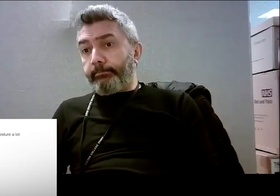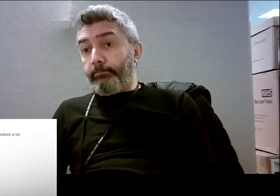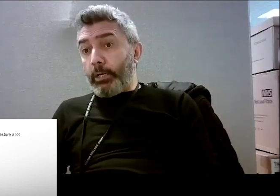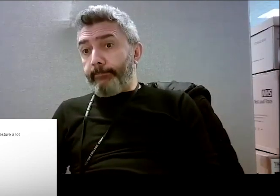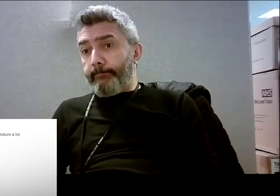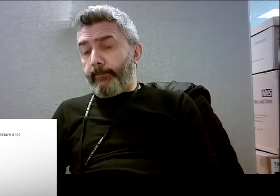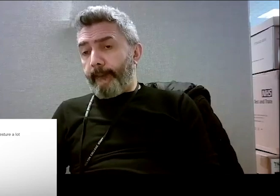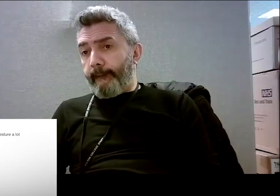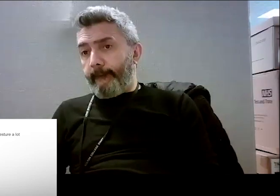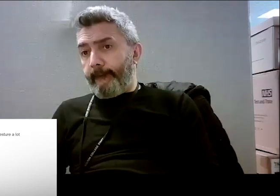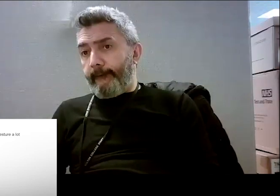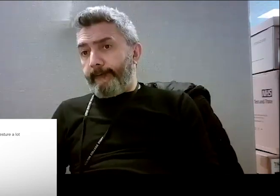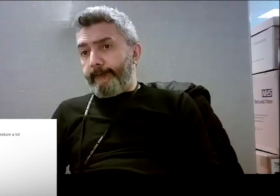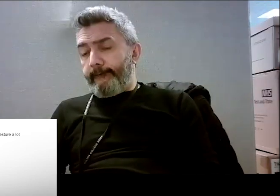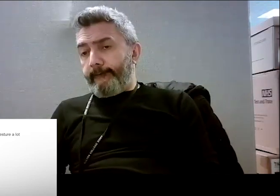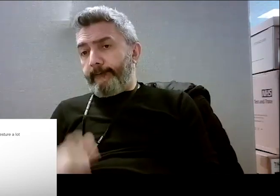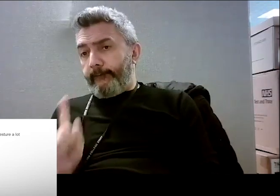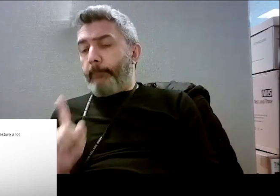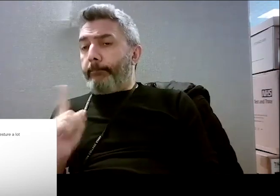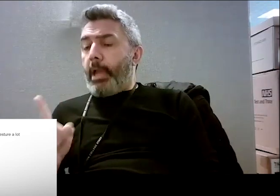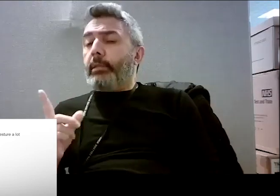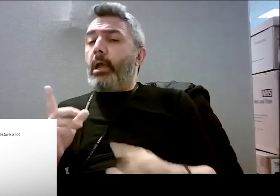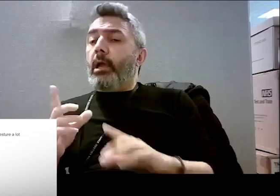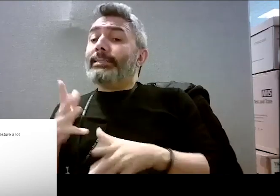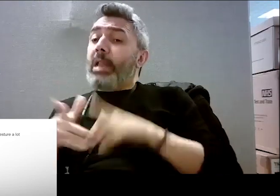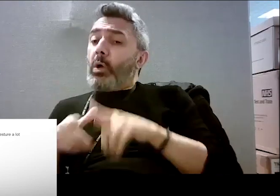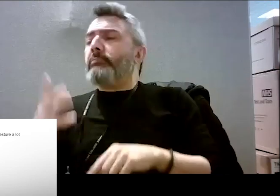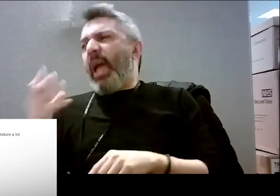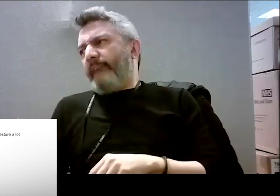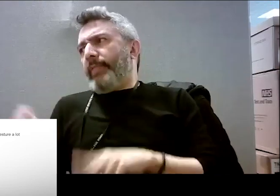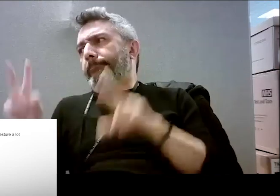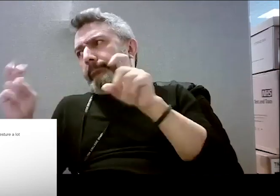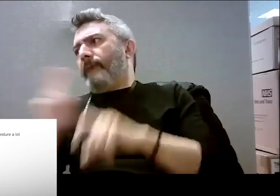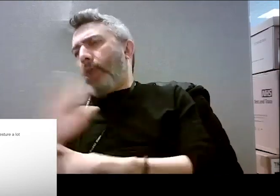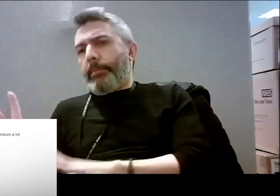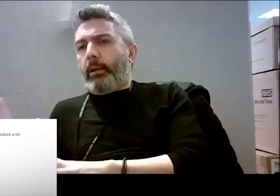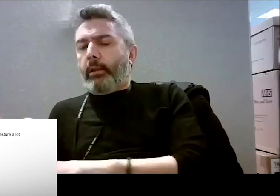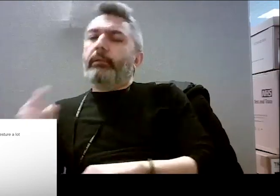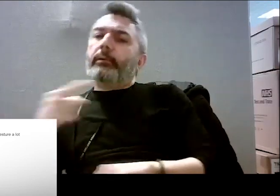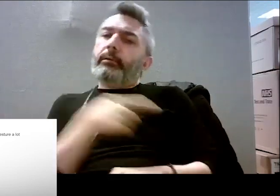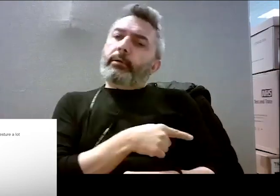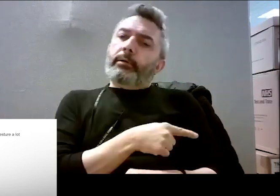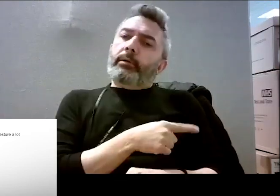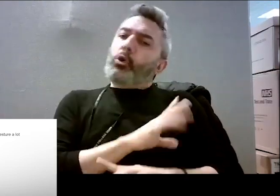words, as the same way we also have different facial expressions to go with our signs.